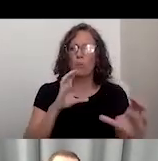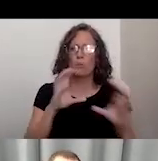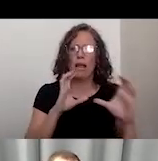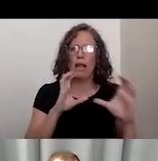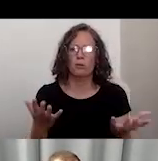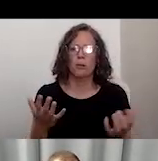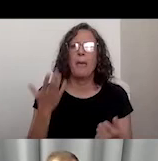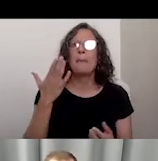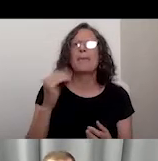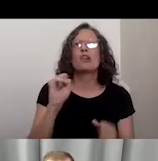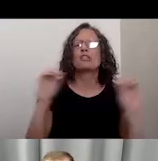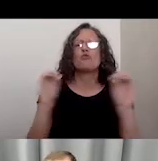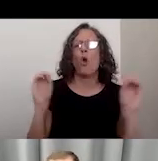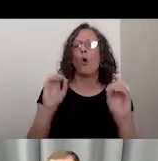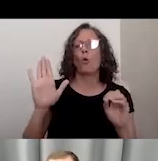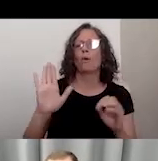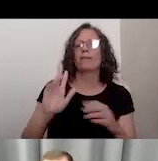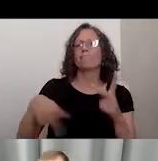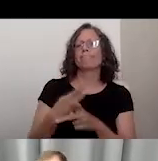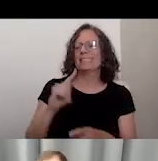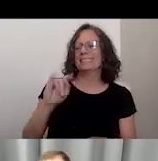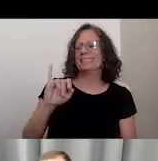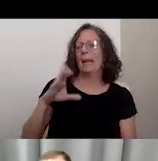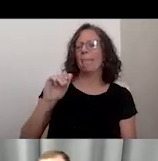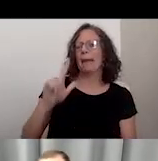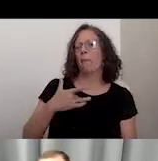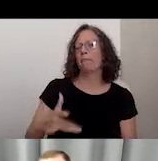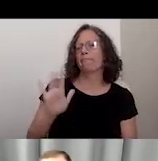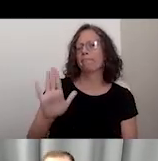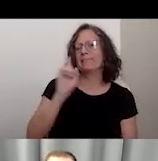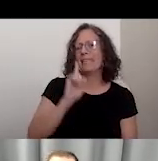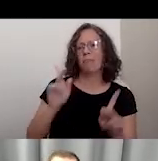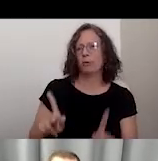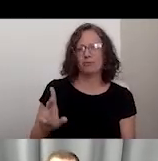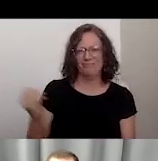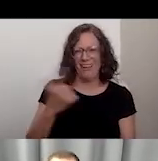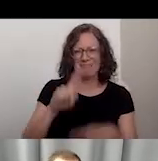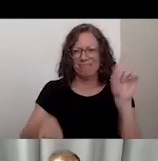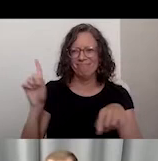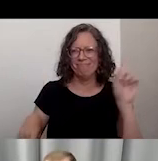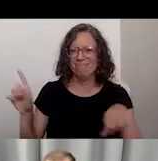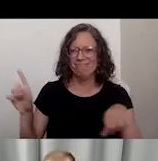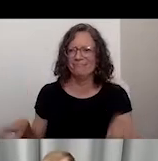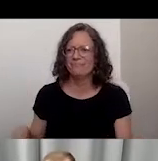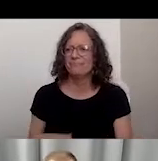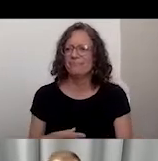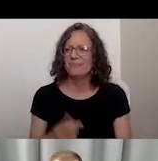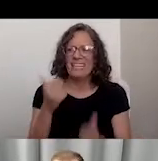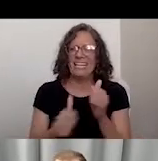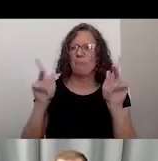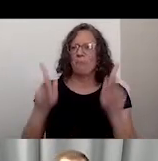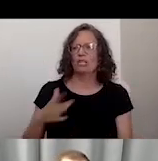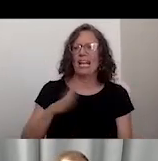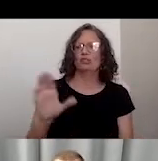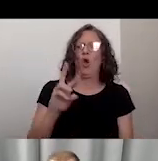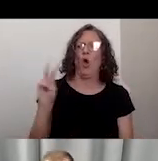no one-size-fits-all approach to communication. There's no typical deaf person. There's no such